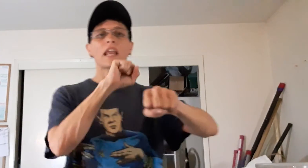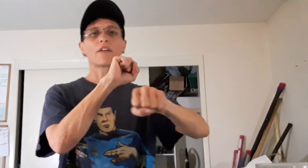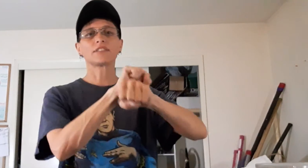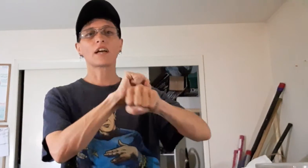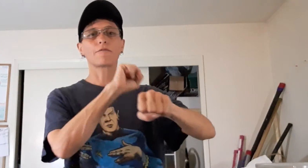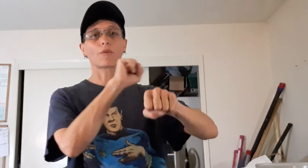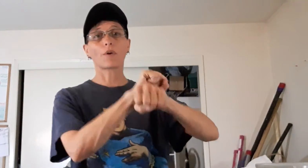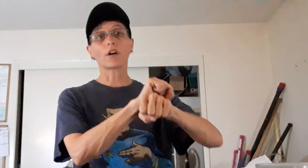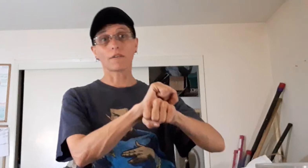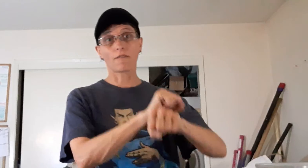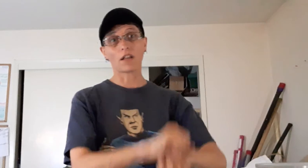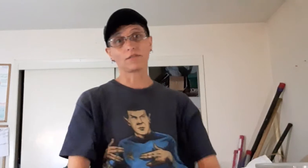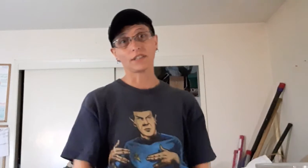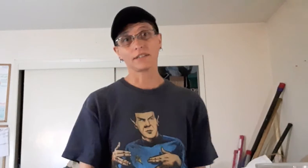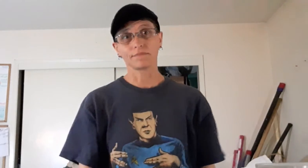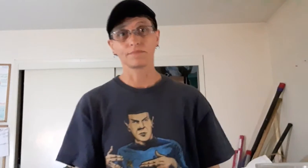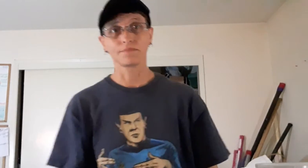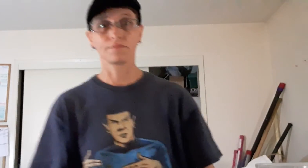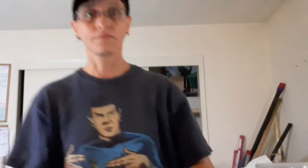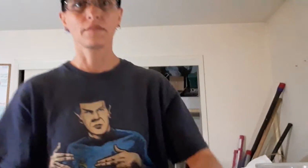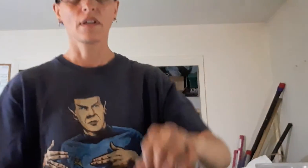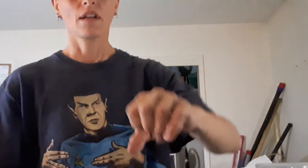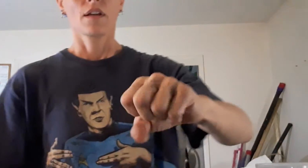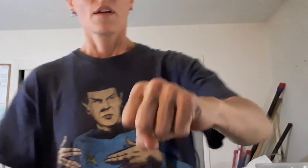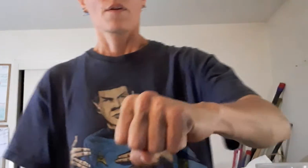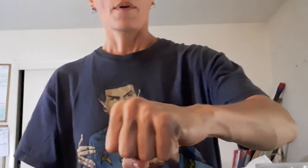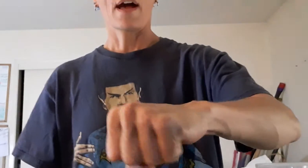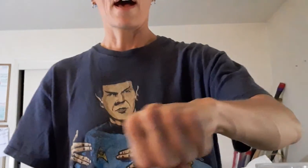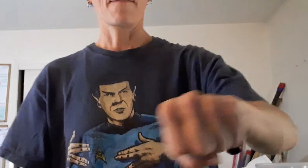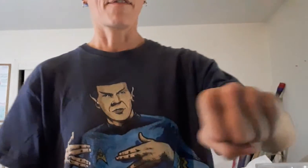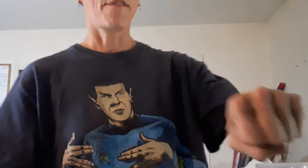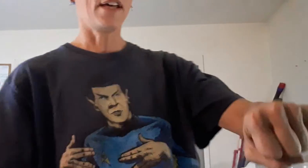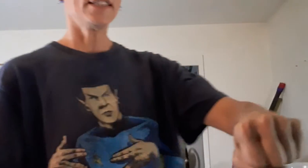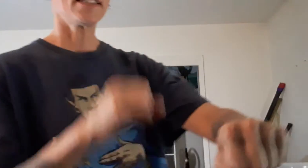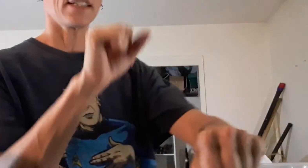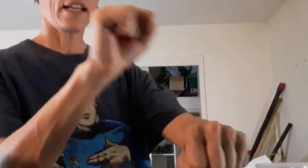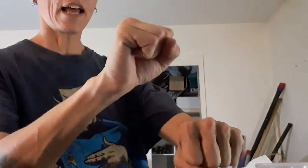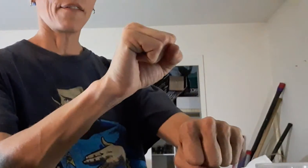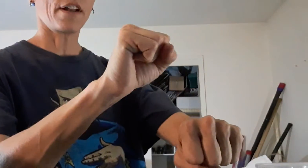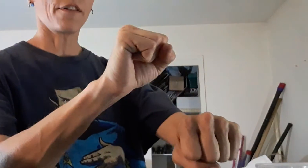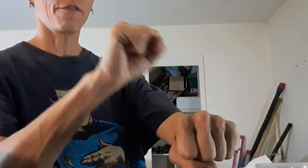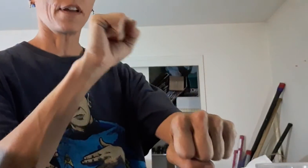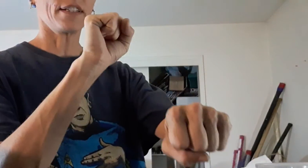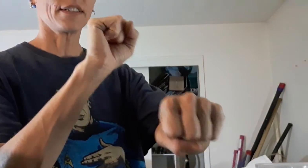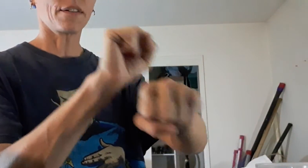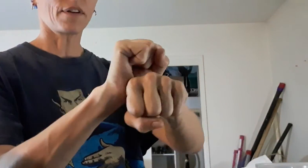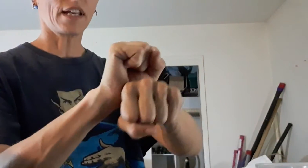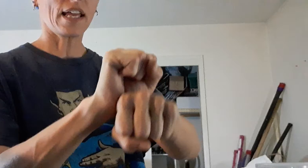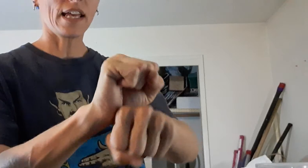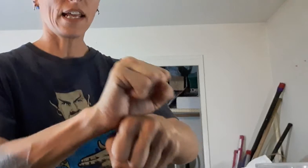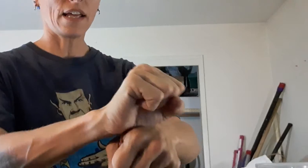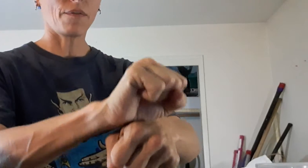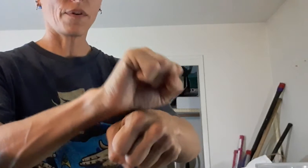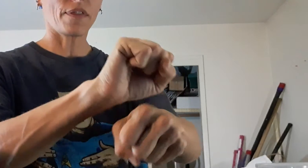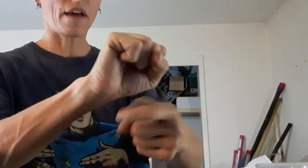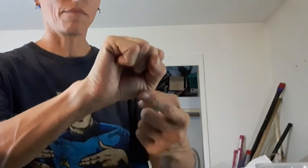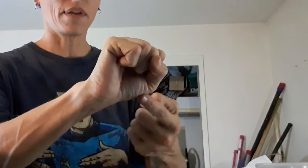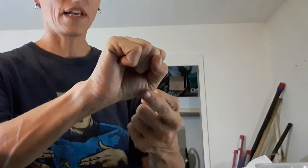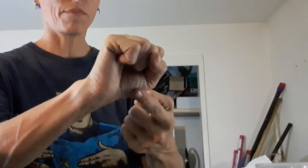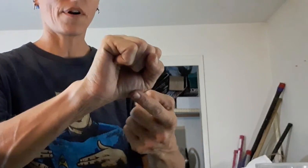Now the sign for work follows it. We have a fist, and I have another fist. I'm going to hit it with that meaty part